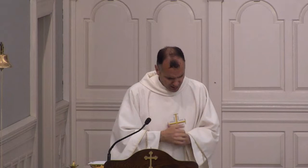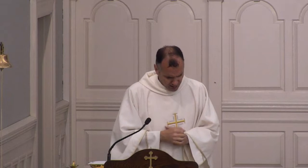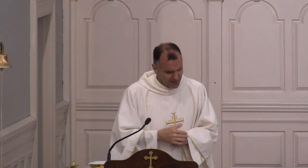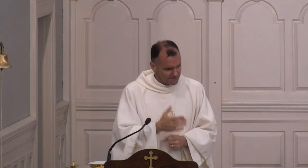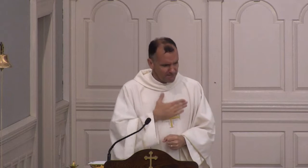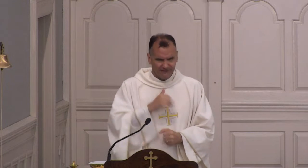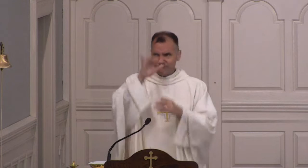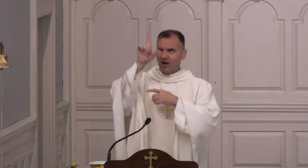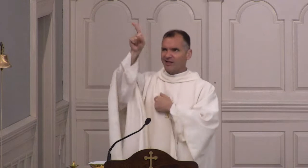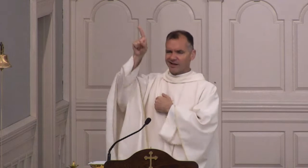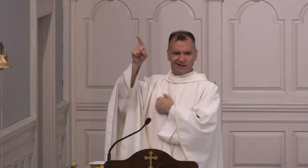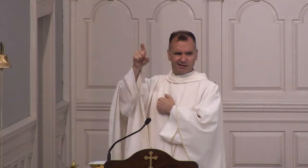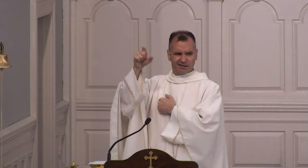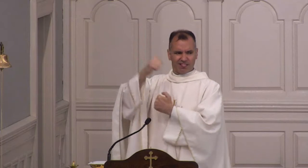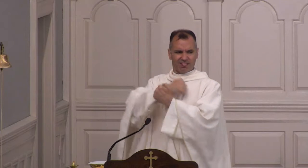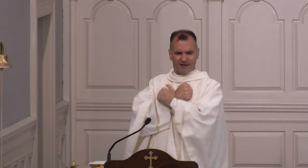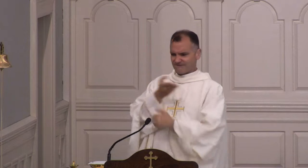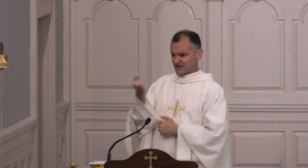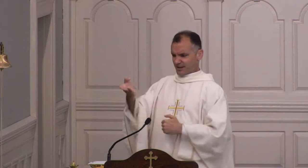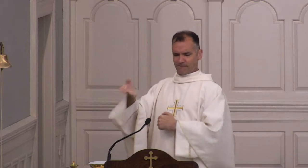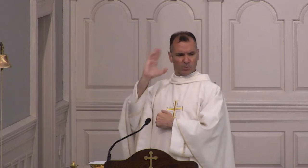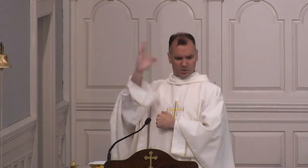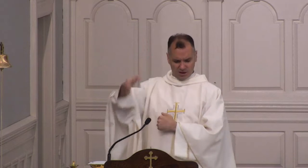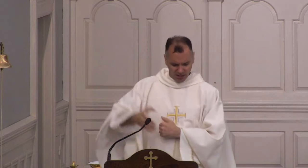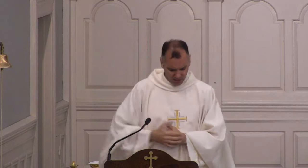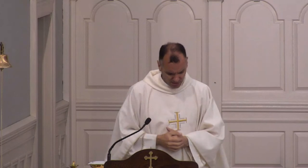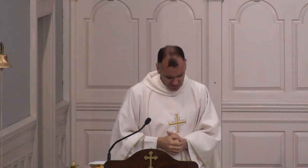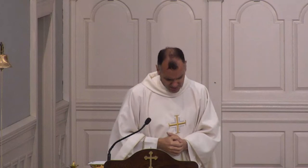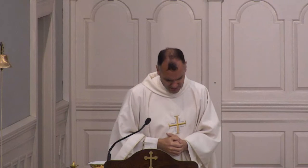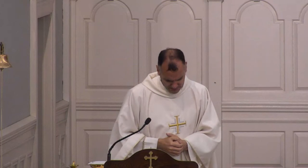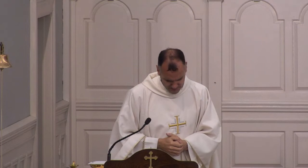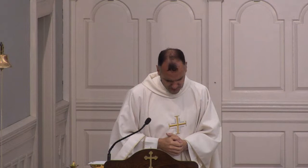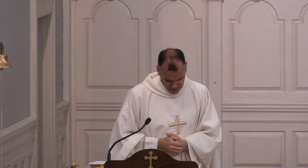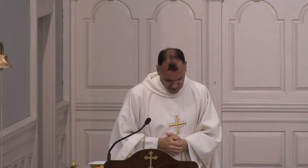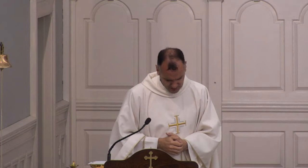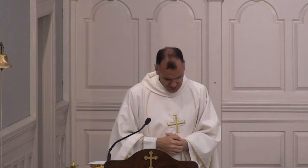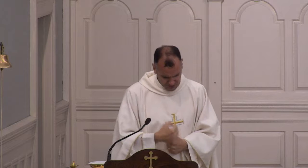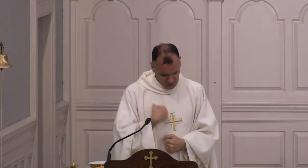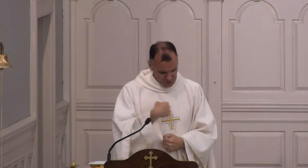word, and my Father will love him.